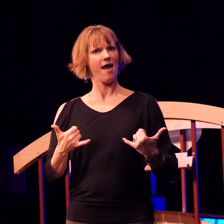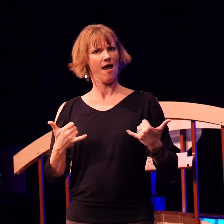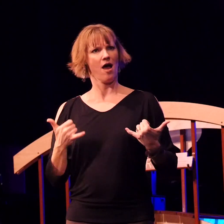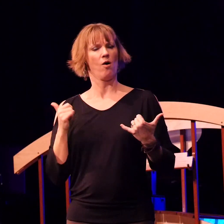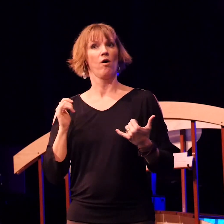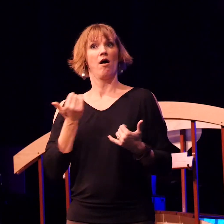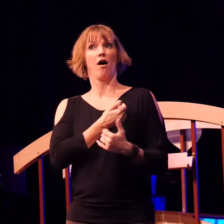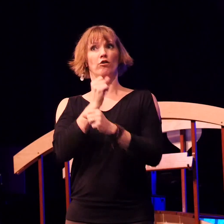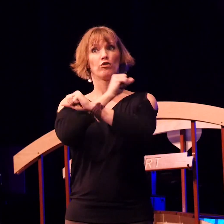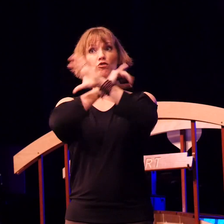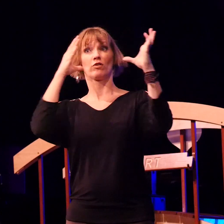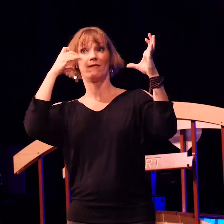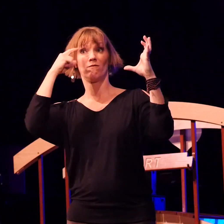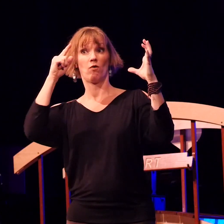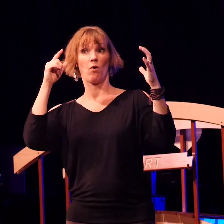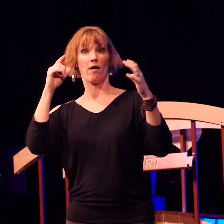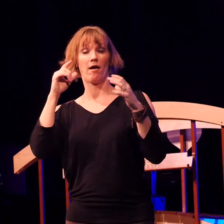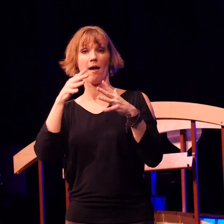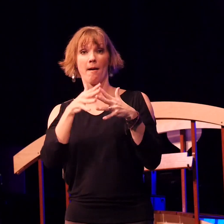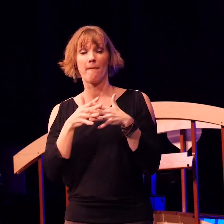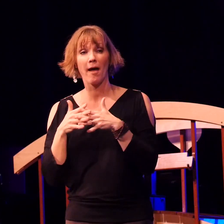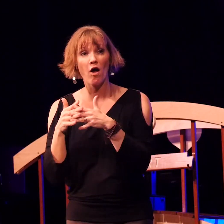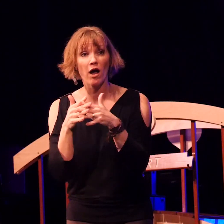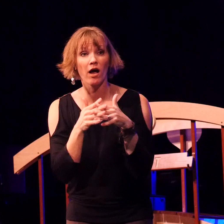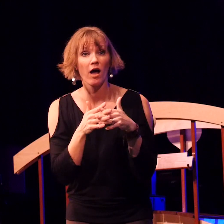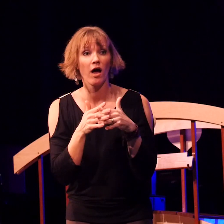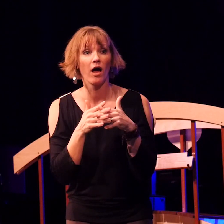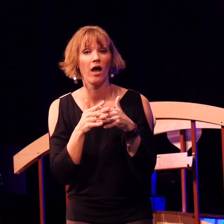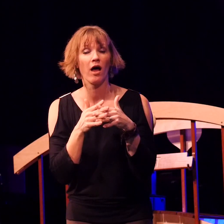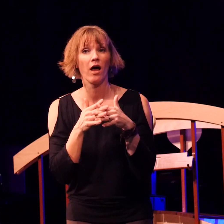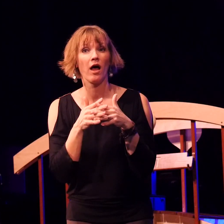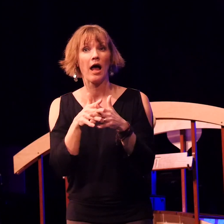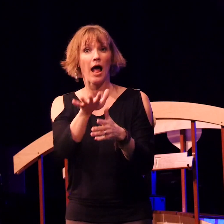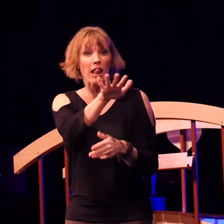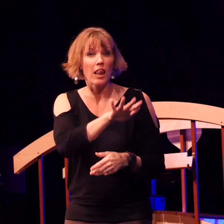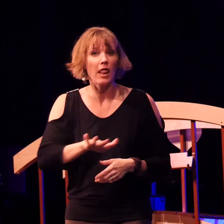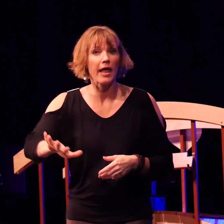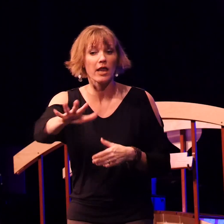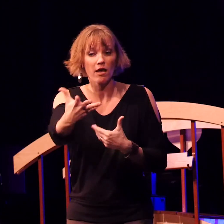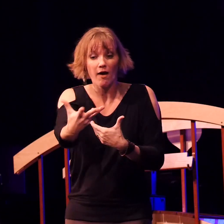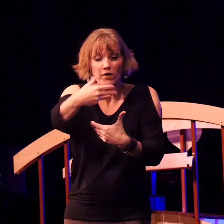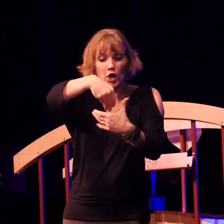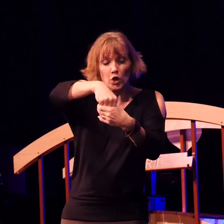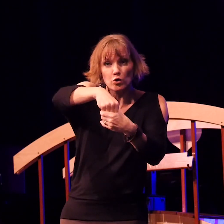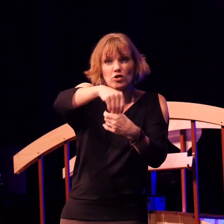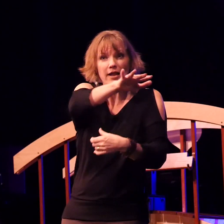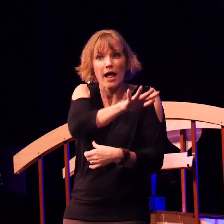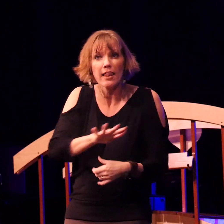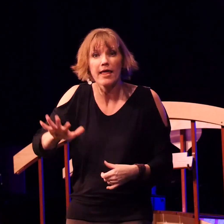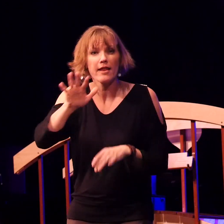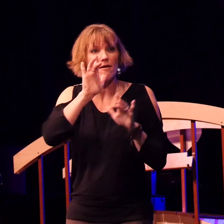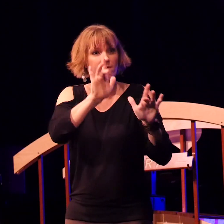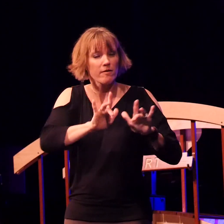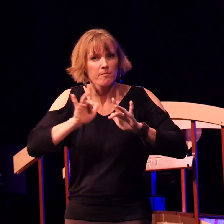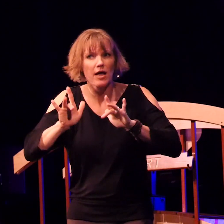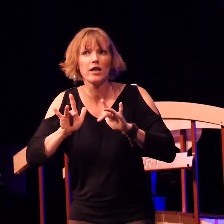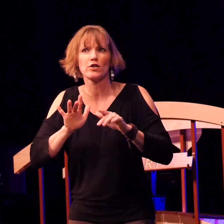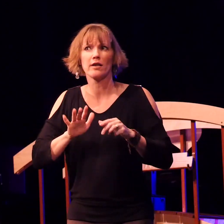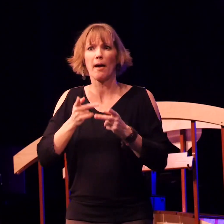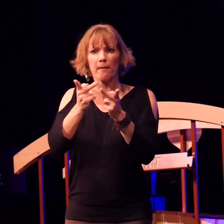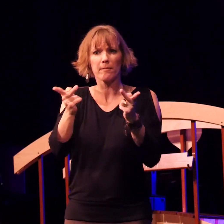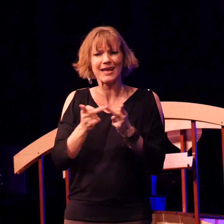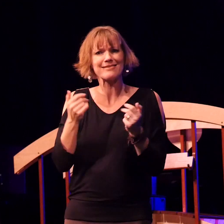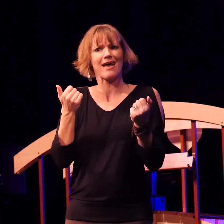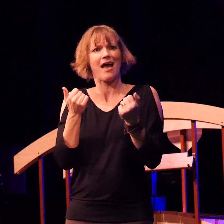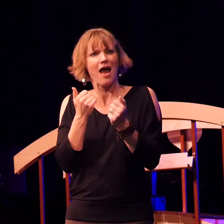a dream for America as a land of inclusion and compassion, as a place where all are supported